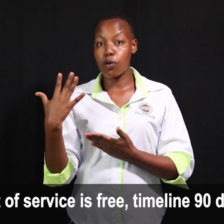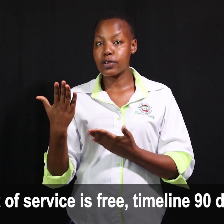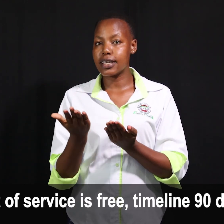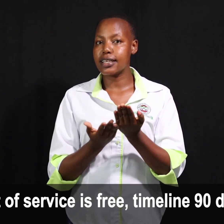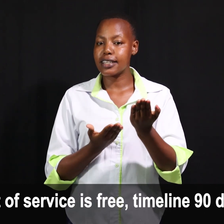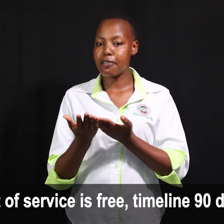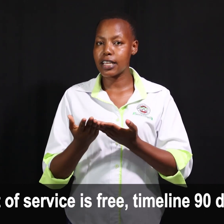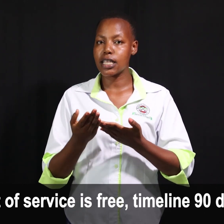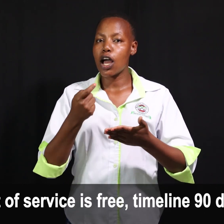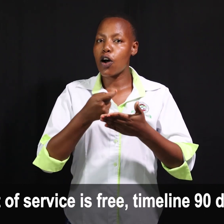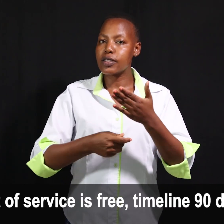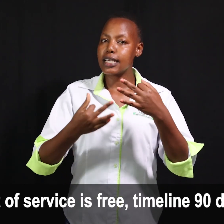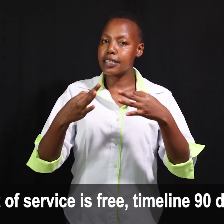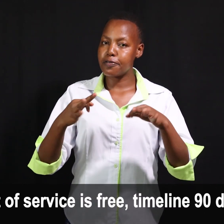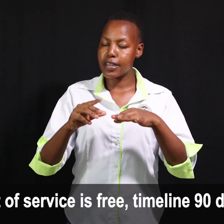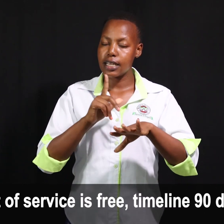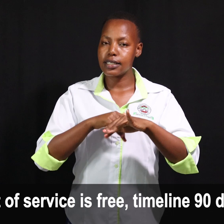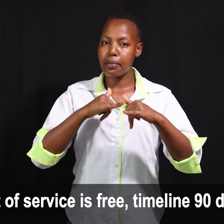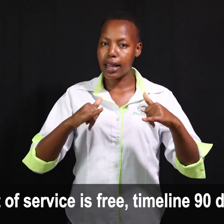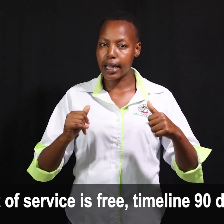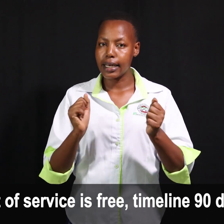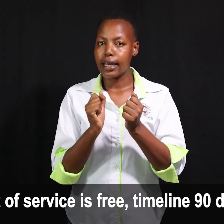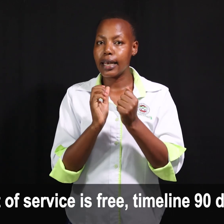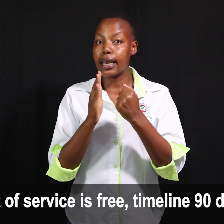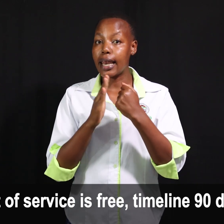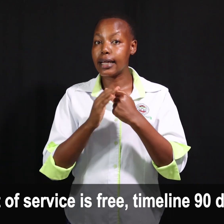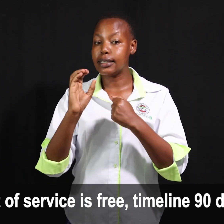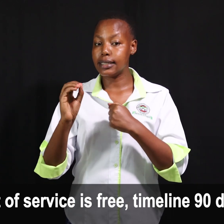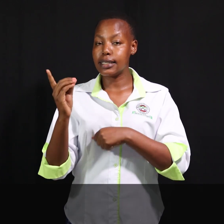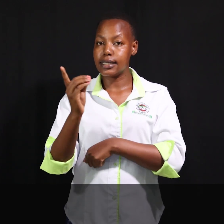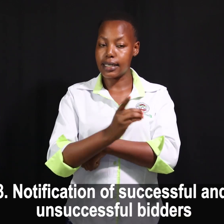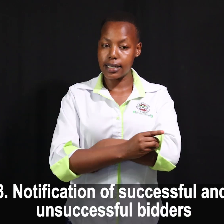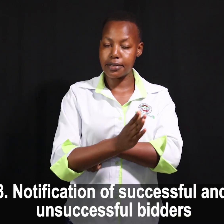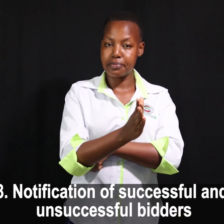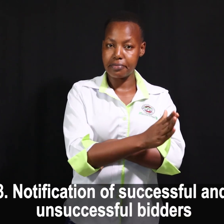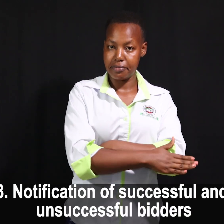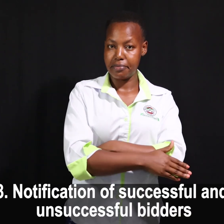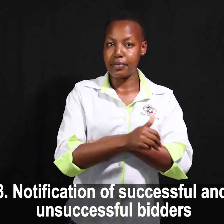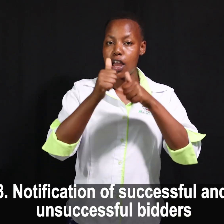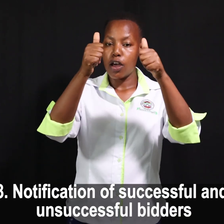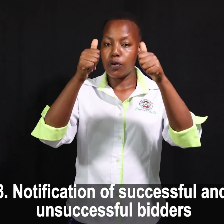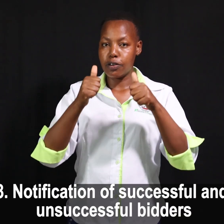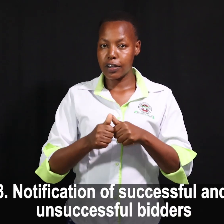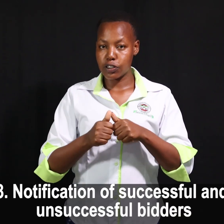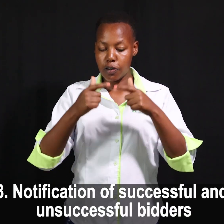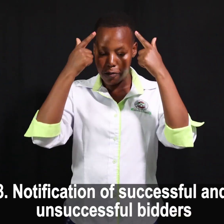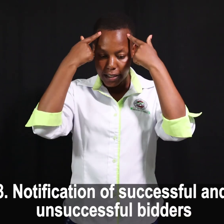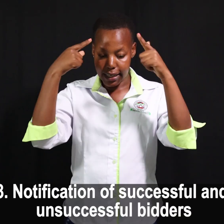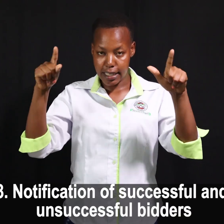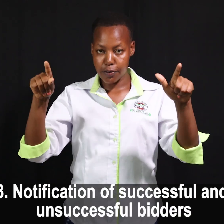is free. Timeline 90 days. 8. Notification of successful and unsuccessful